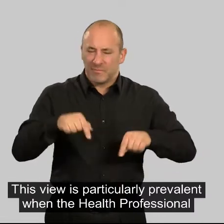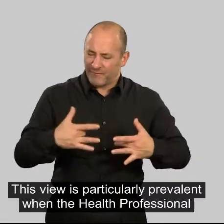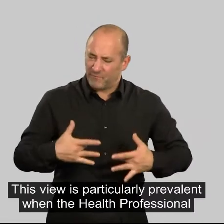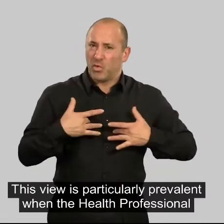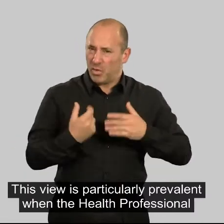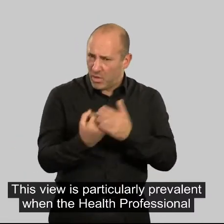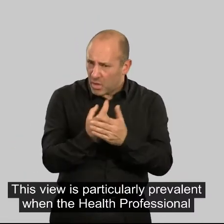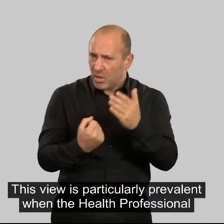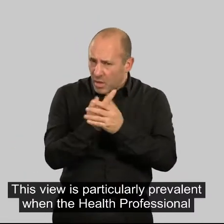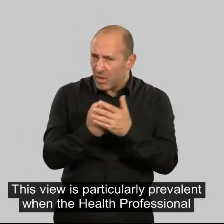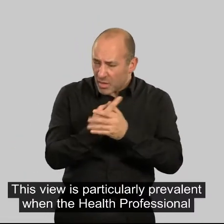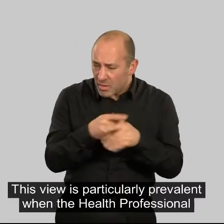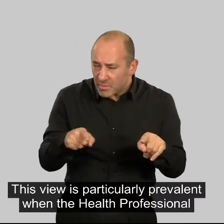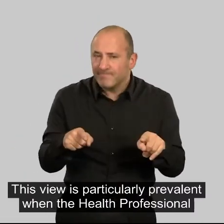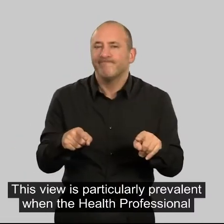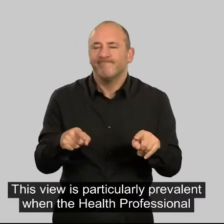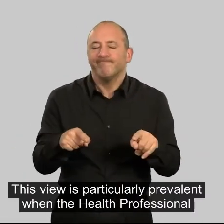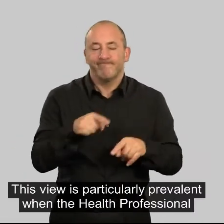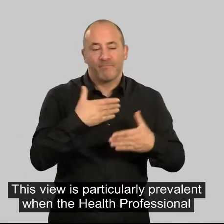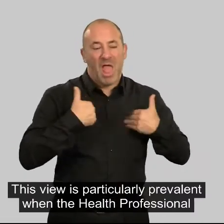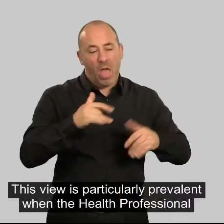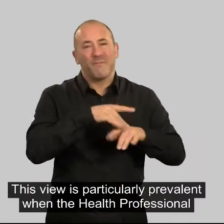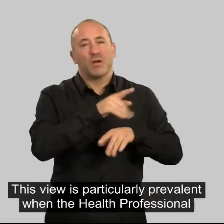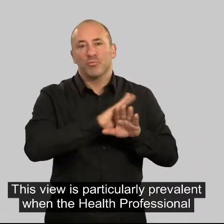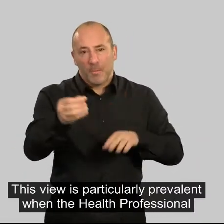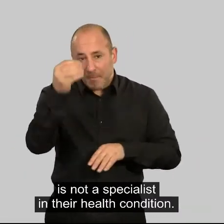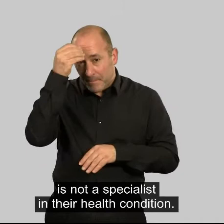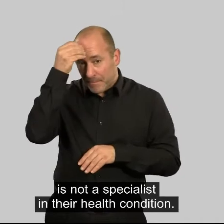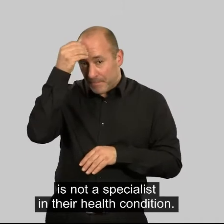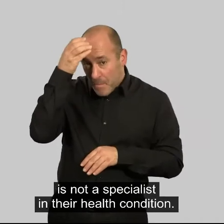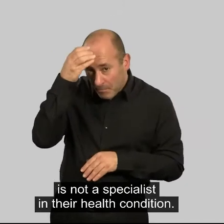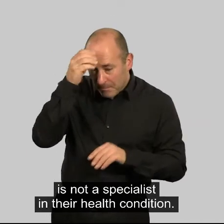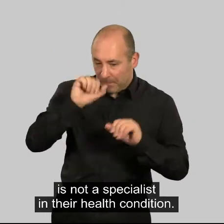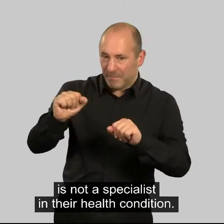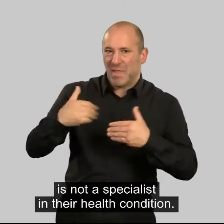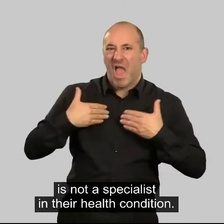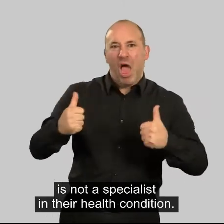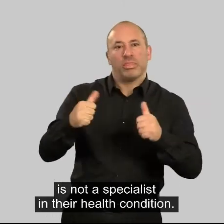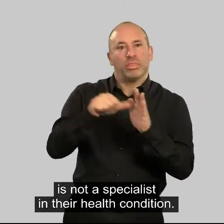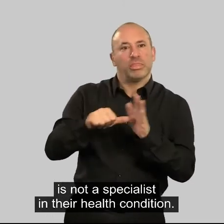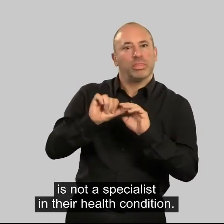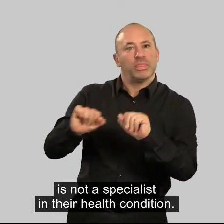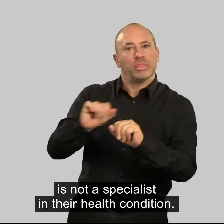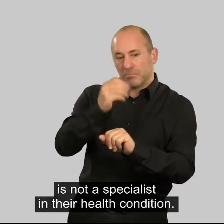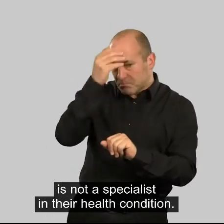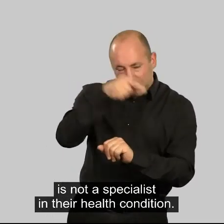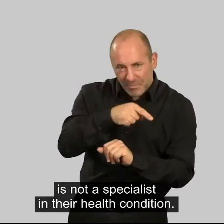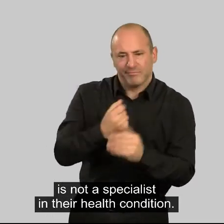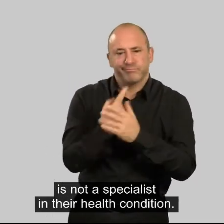This view is particularly prevalent when the health professional is not a specialist in their health condition.